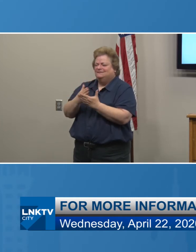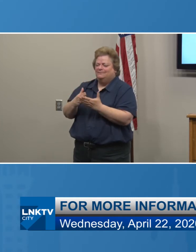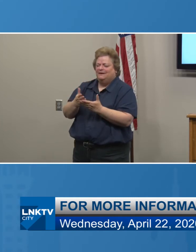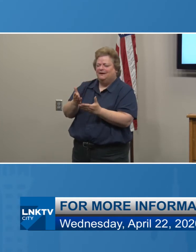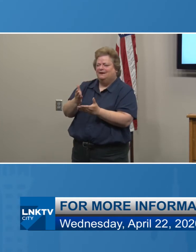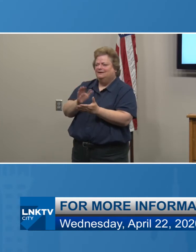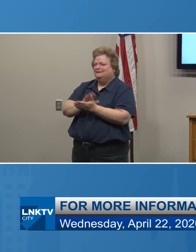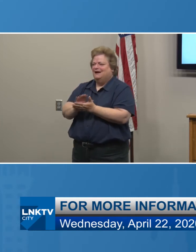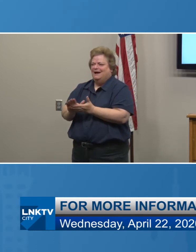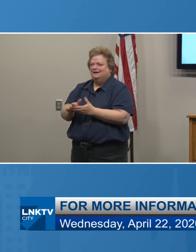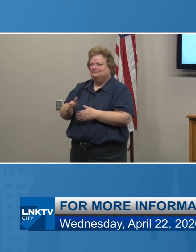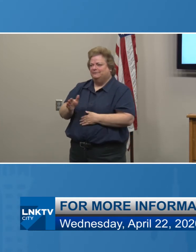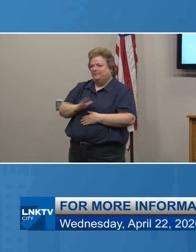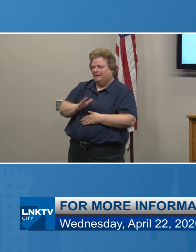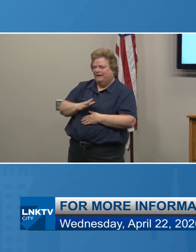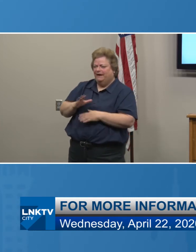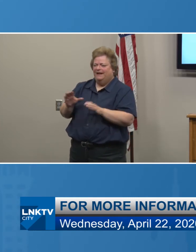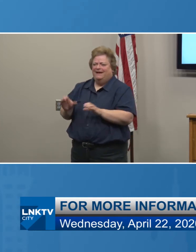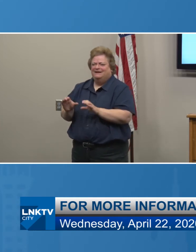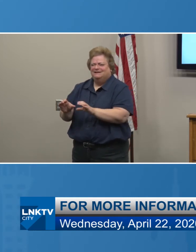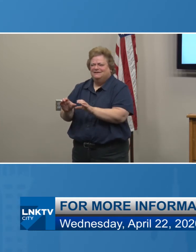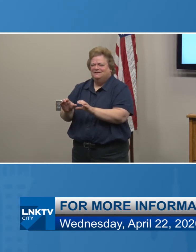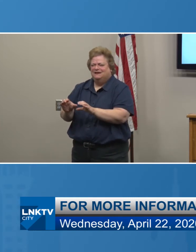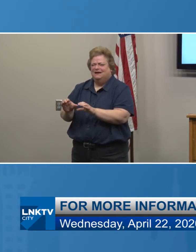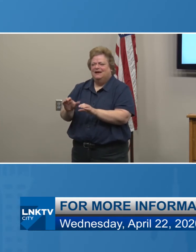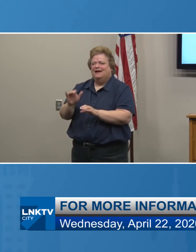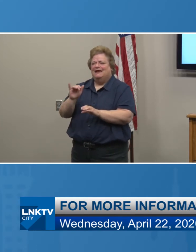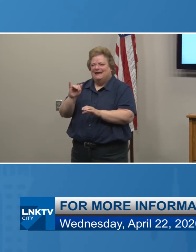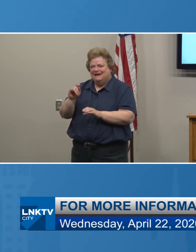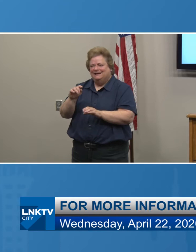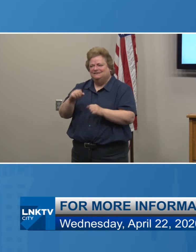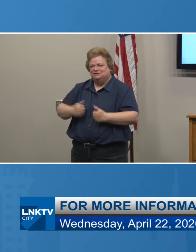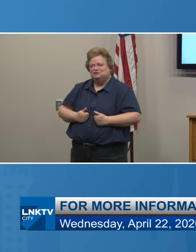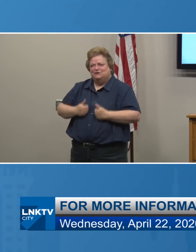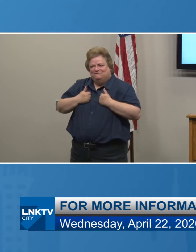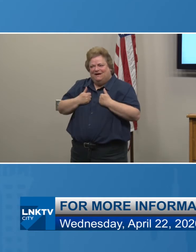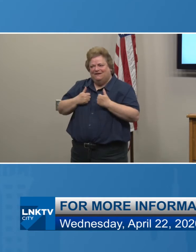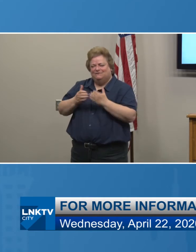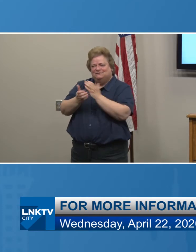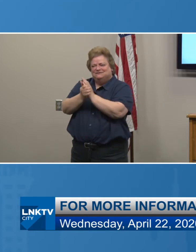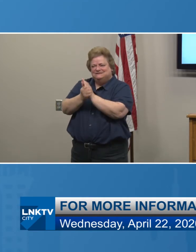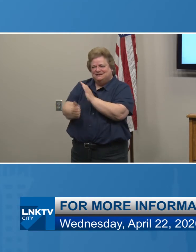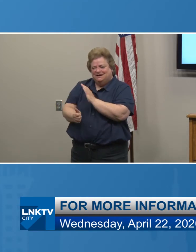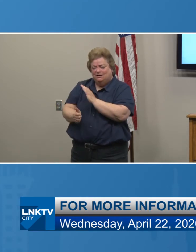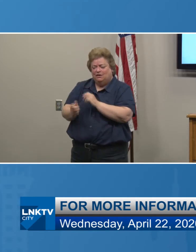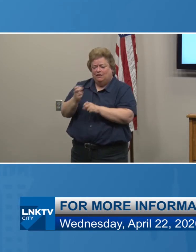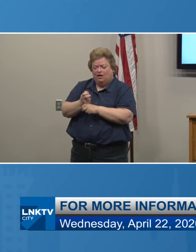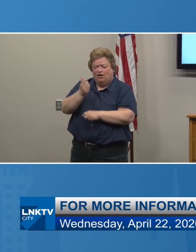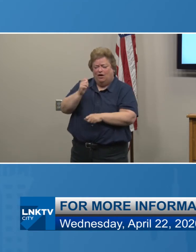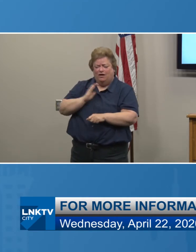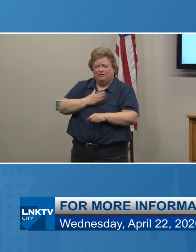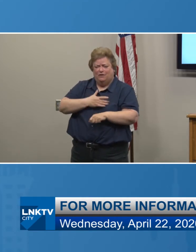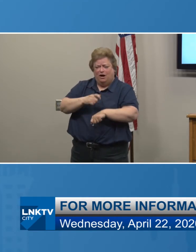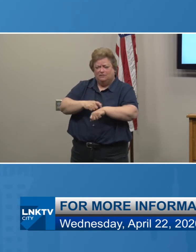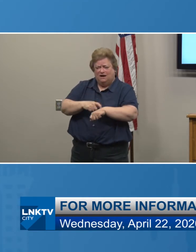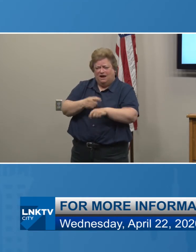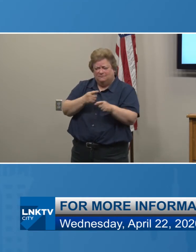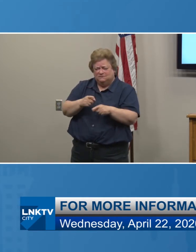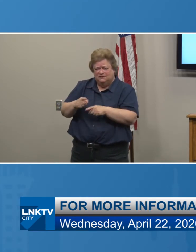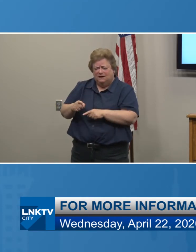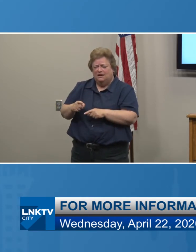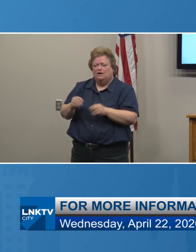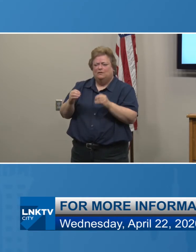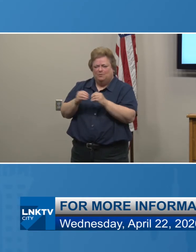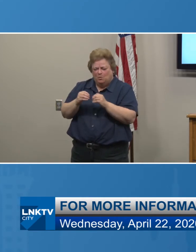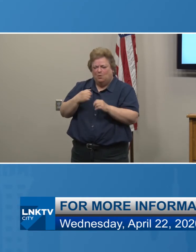polite activity. It's a survival skill. And the harder the times are, the more we need to